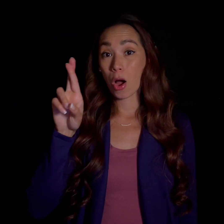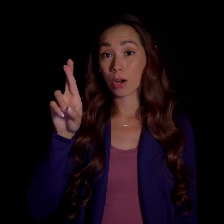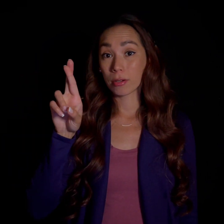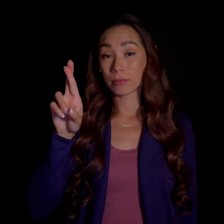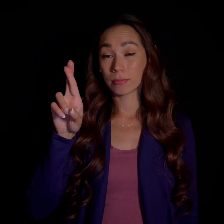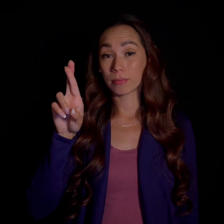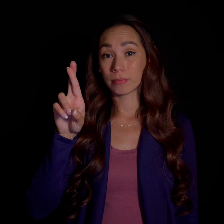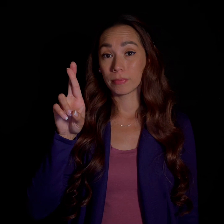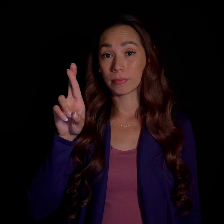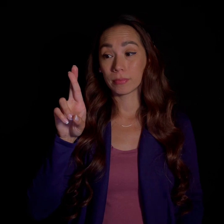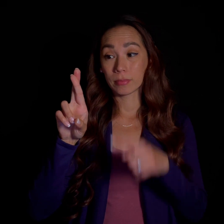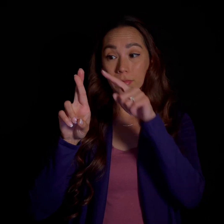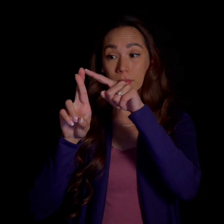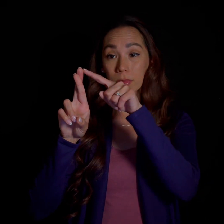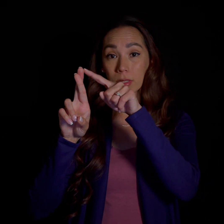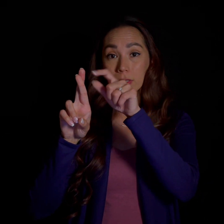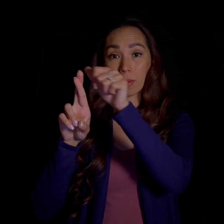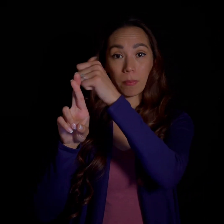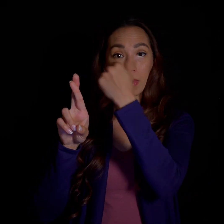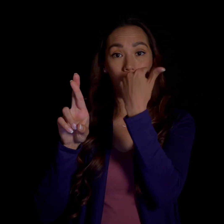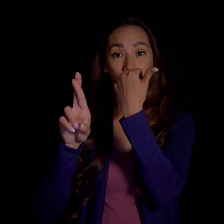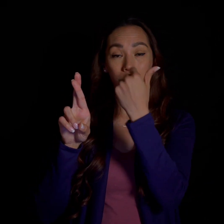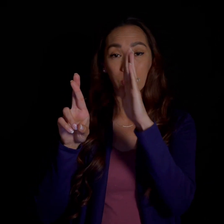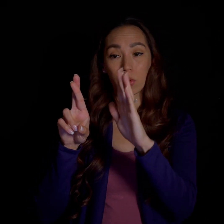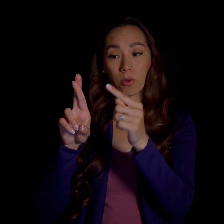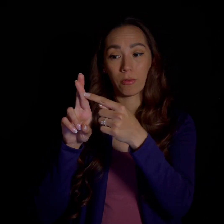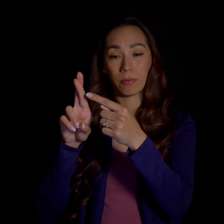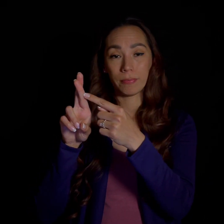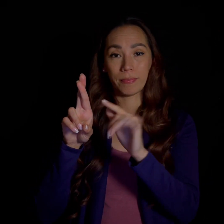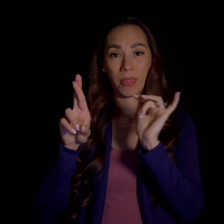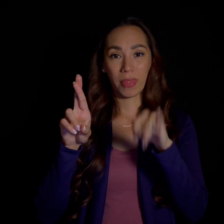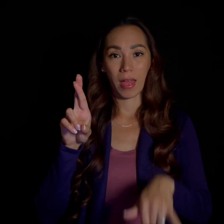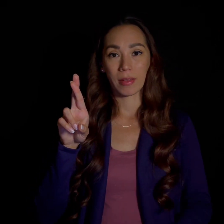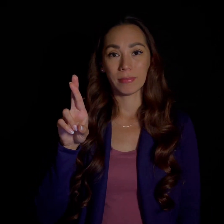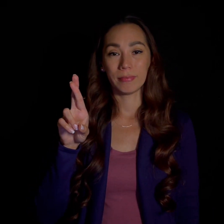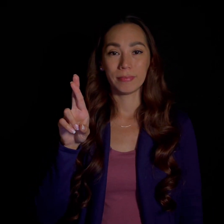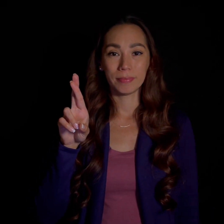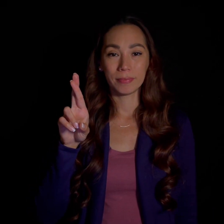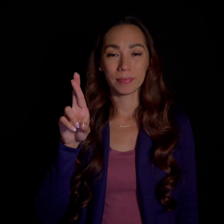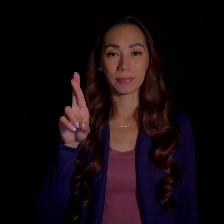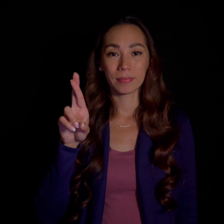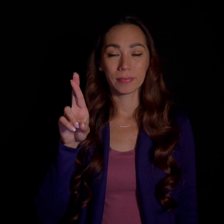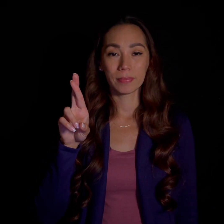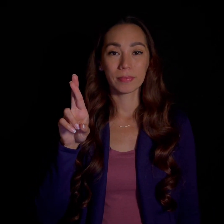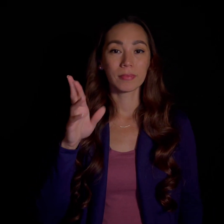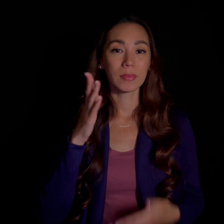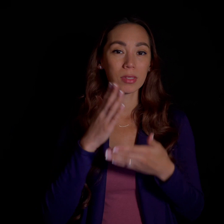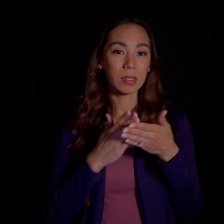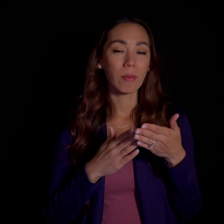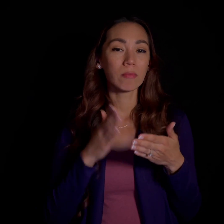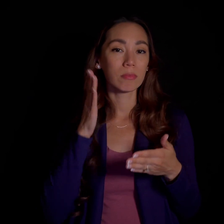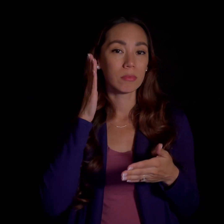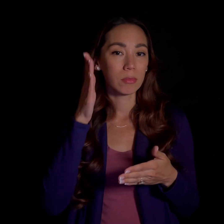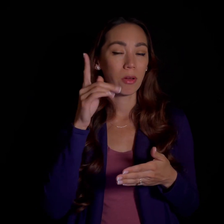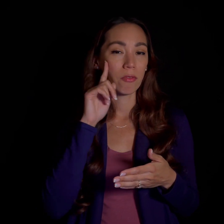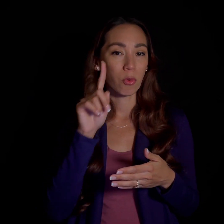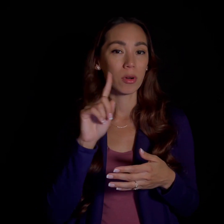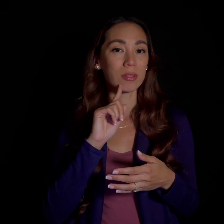Moving on to R. R is your middle finger behind your index. Some